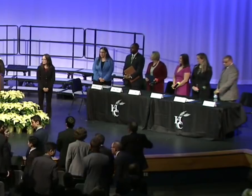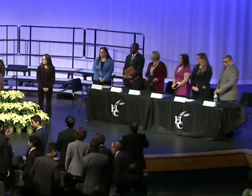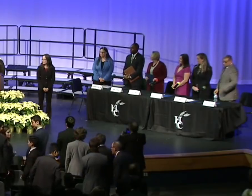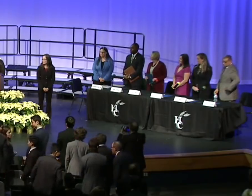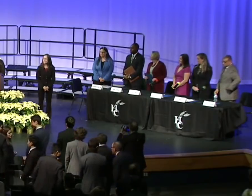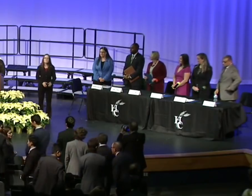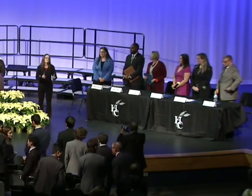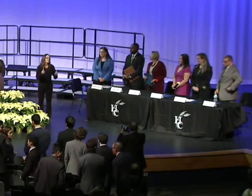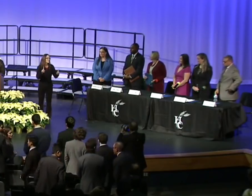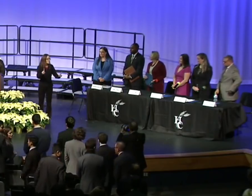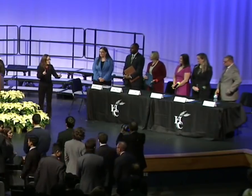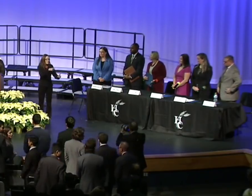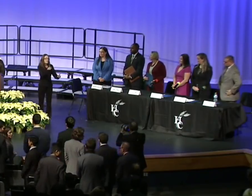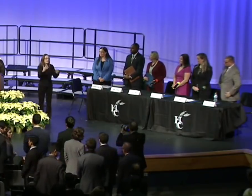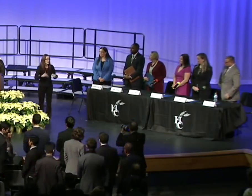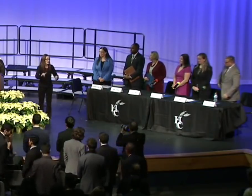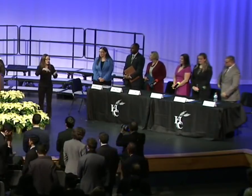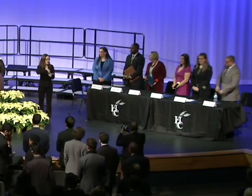While we are standing,